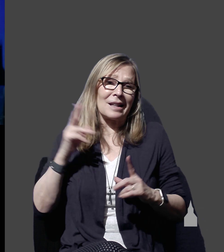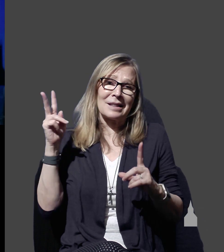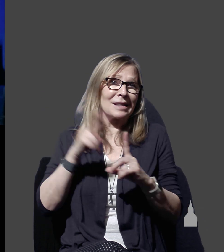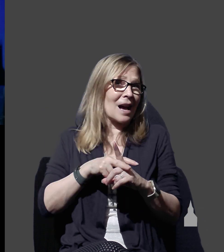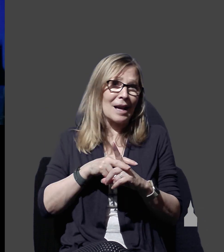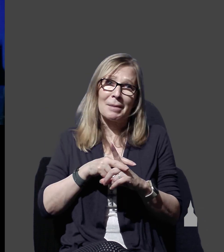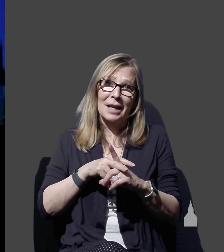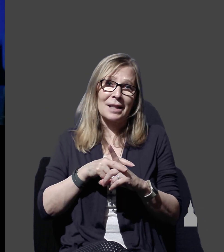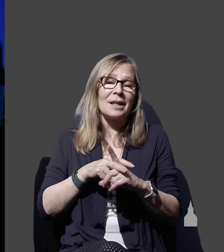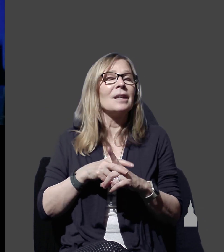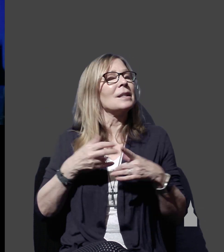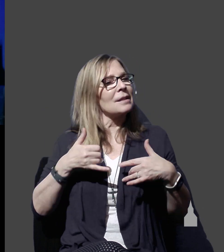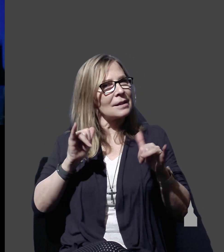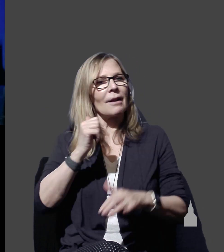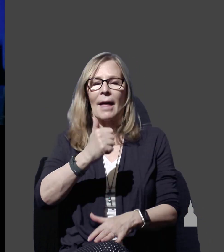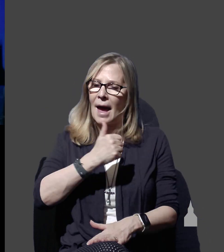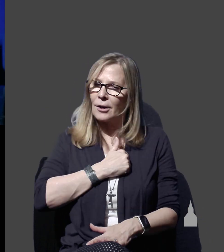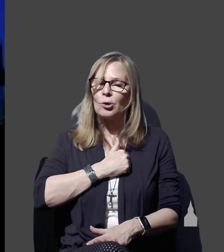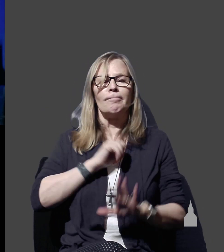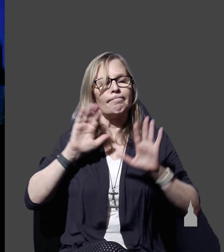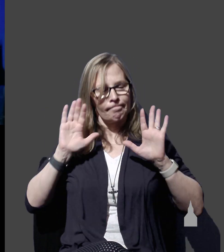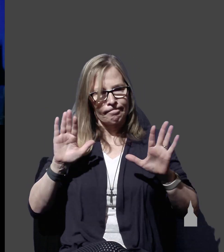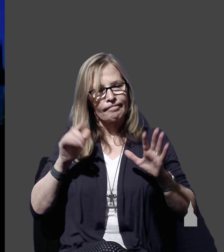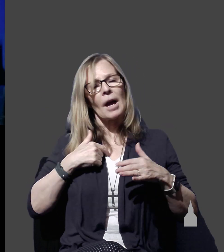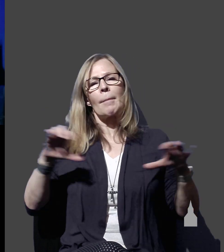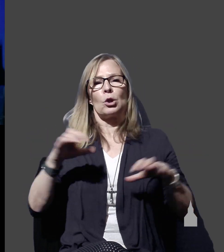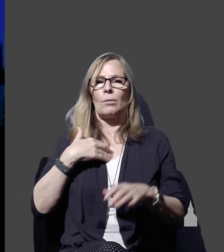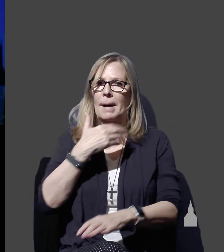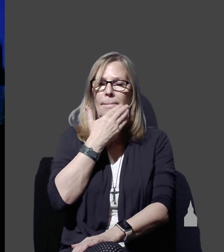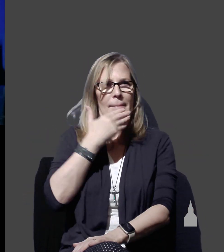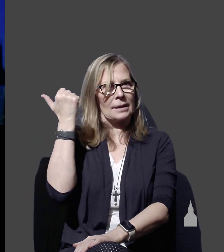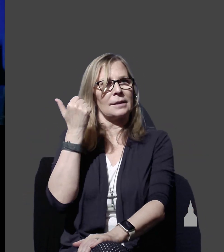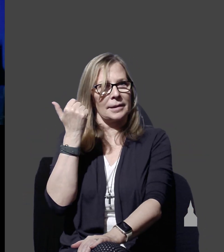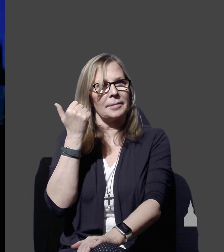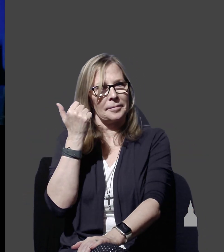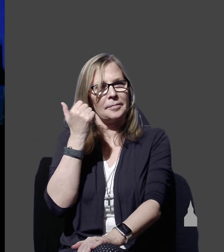Even in unpleasant assignments, it's an attitude that says, I'm going to do my very best.